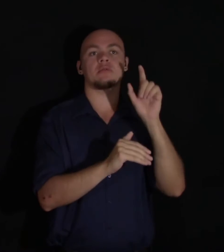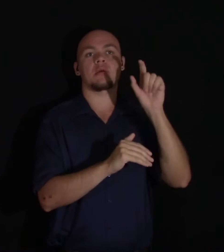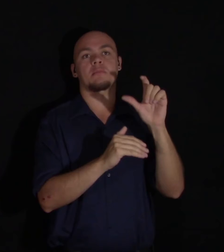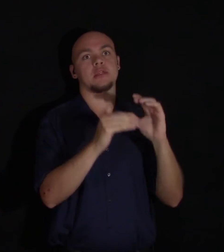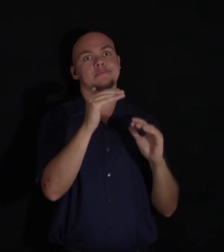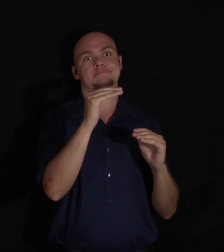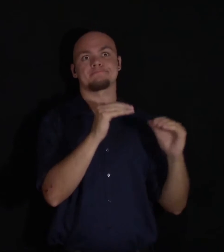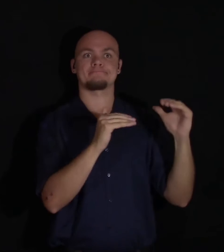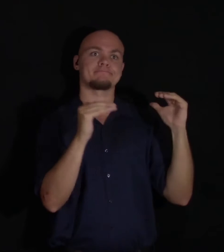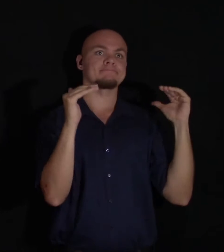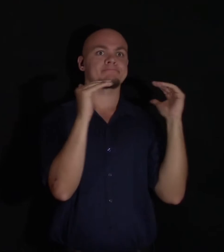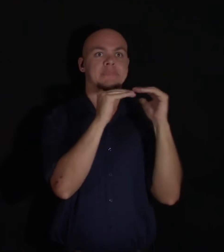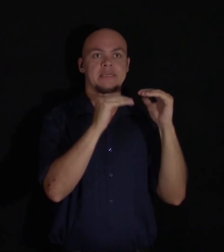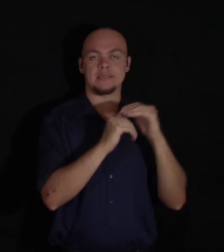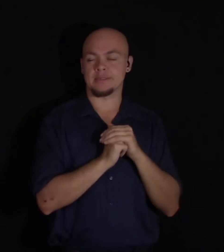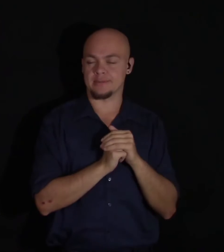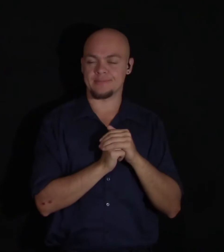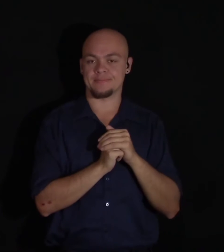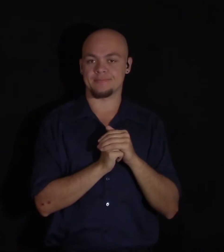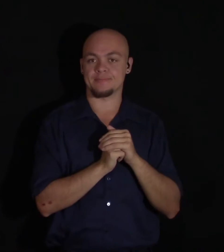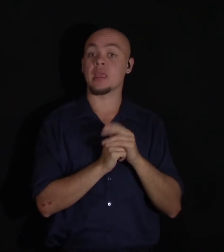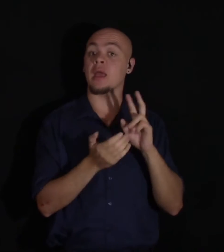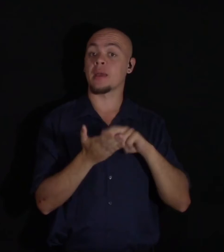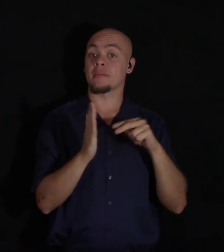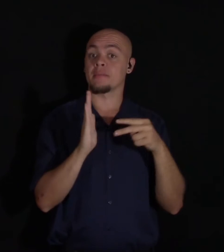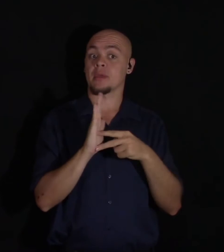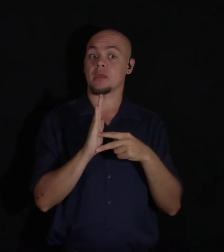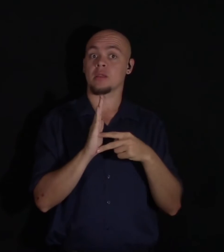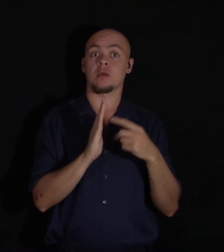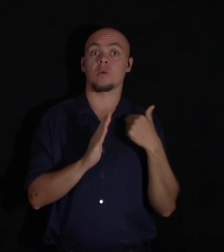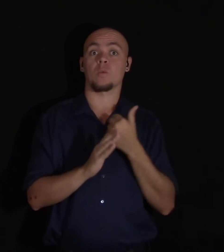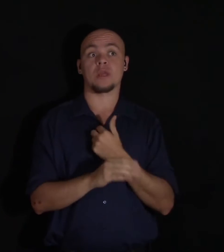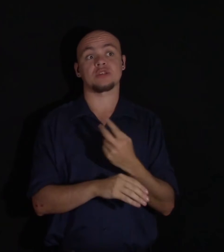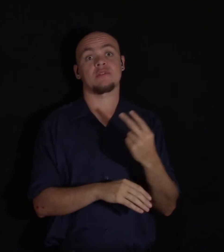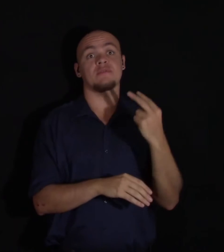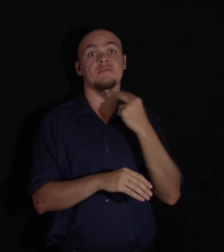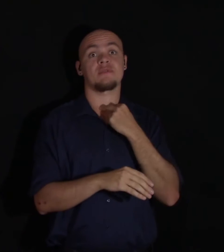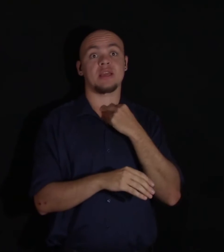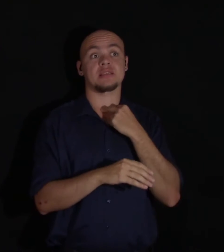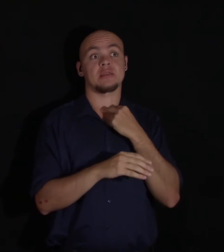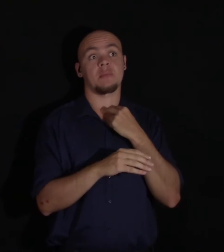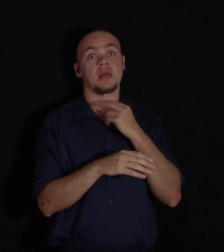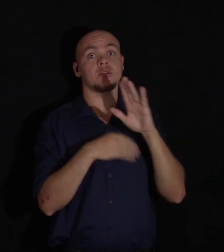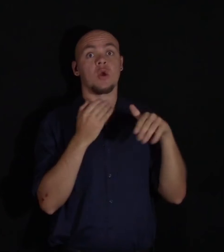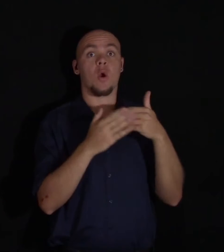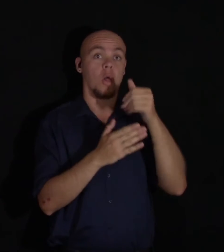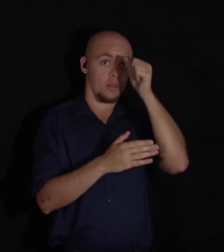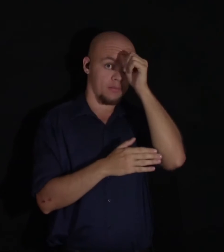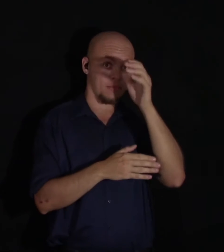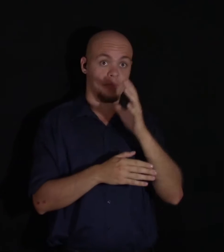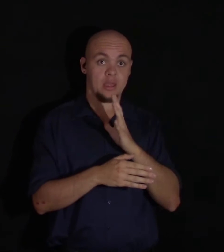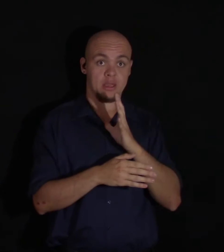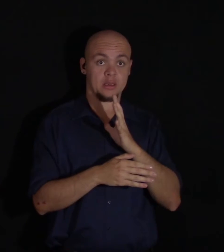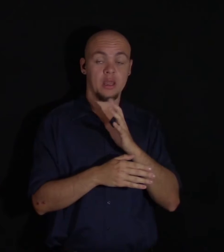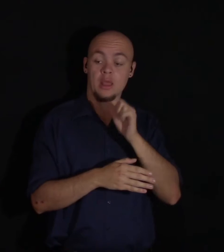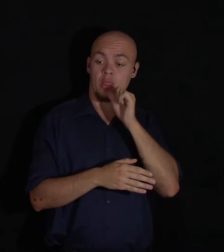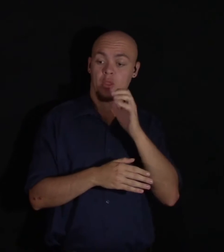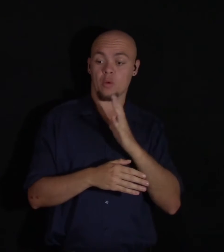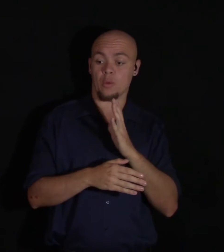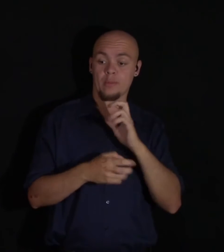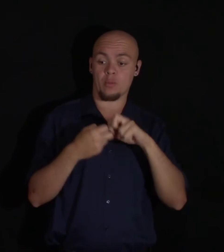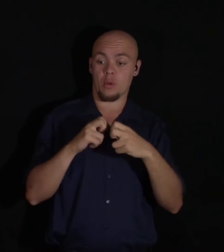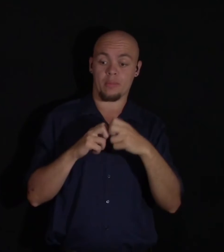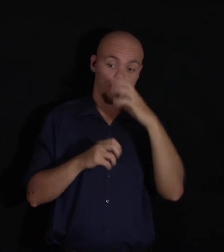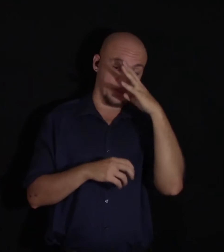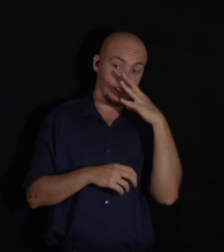up to. Now, I'm not saying that we should be victimizing all men and forgetting all about the problems that women face. Not at